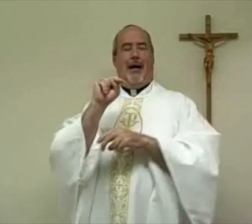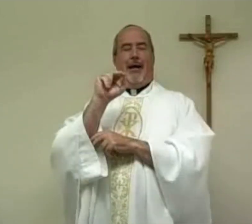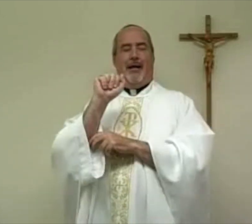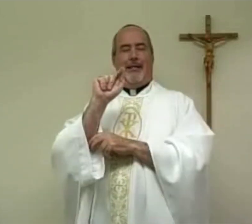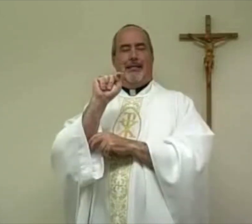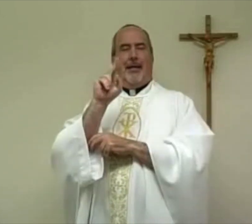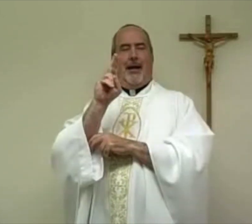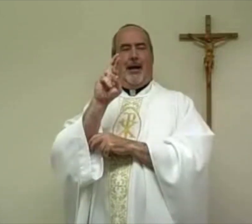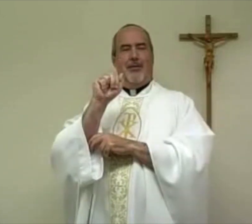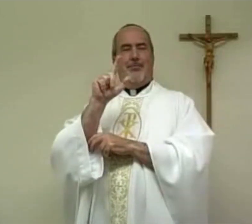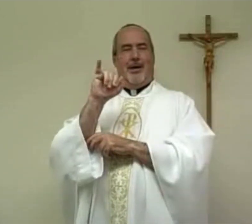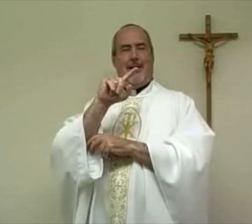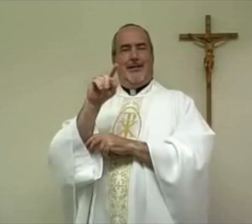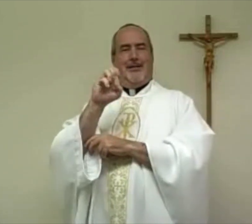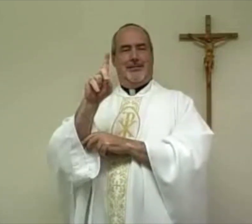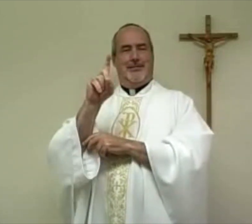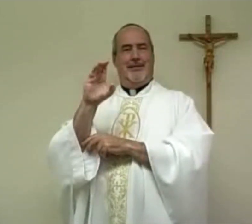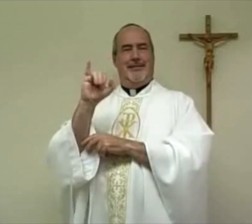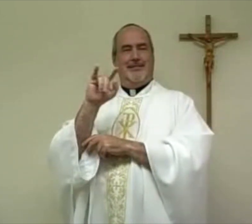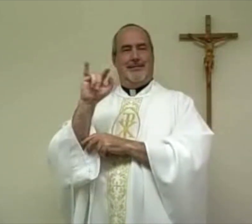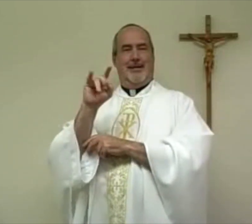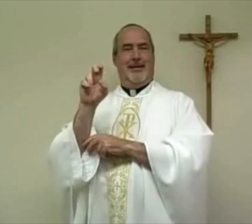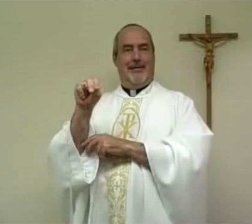and become naturalized American citizens.